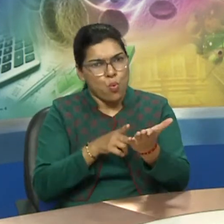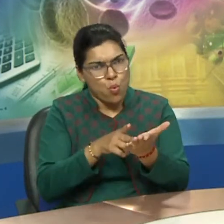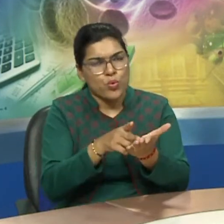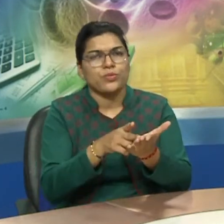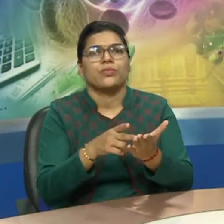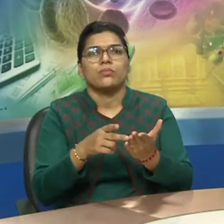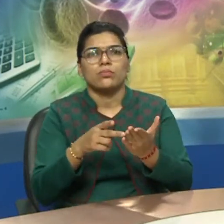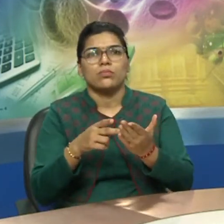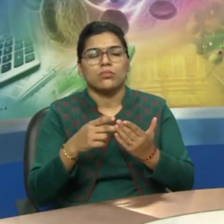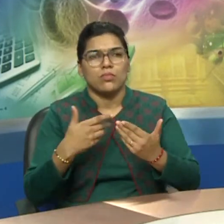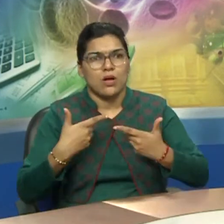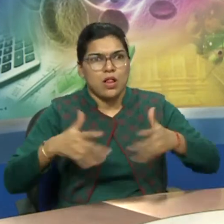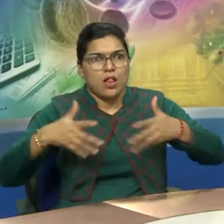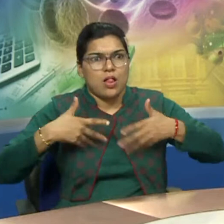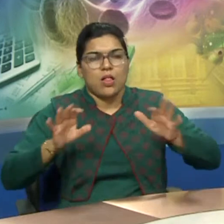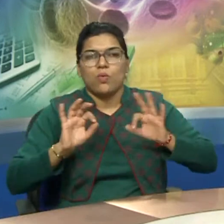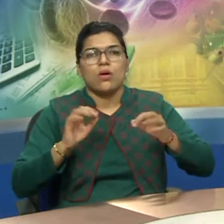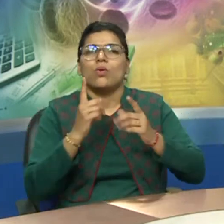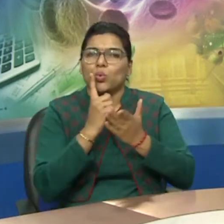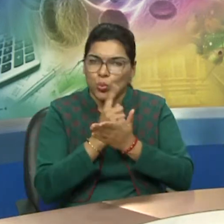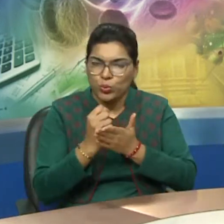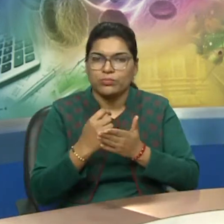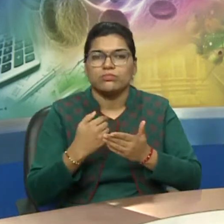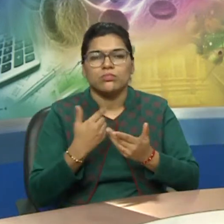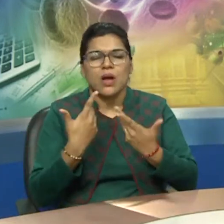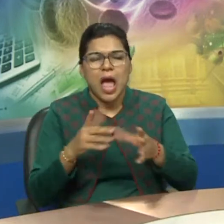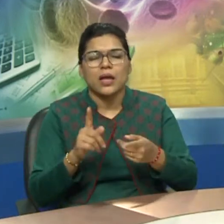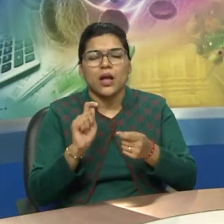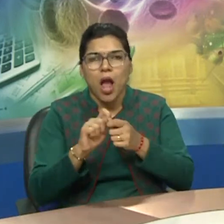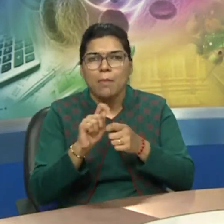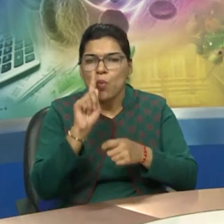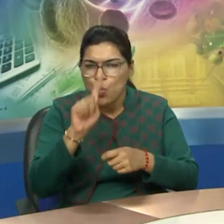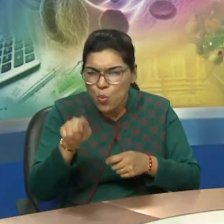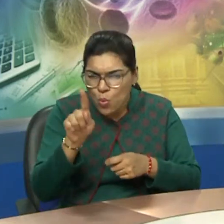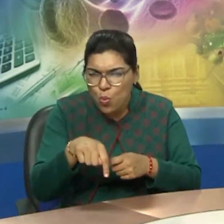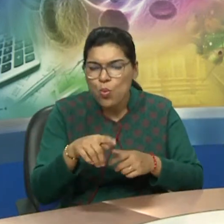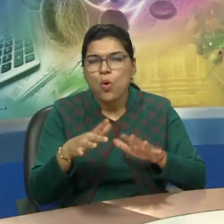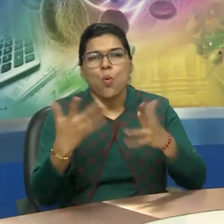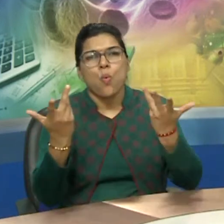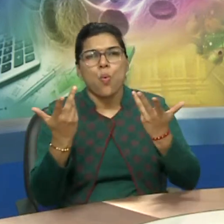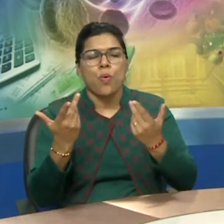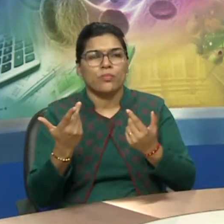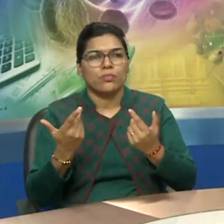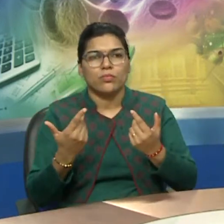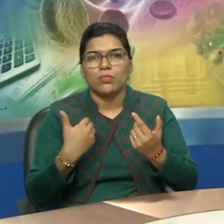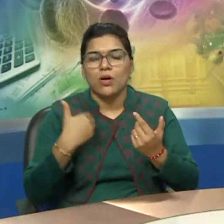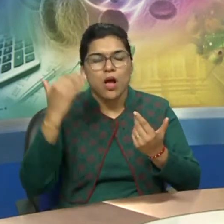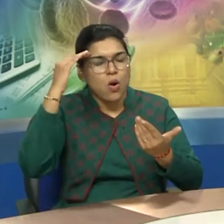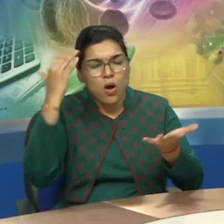So the first point explains ethics as a sincerity and honesty.